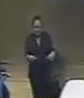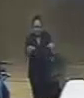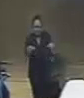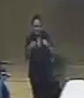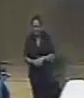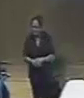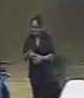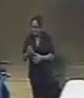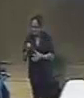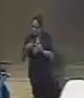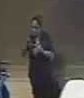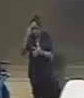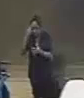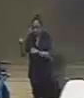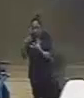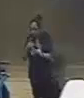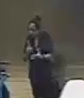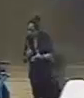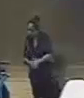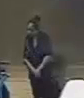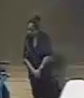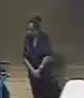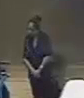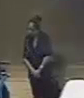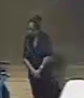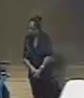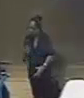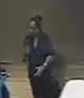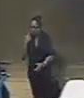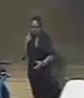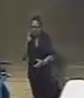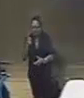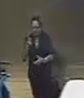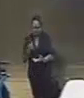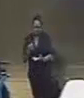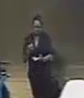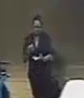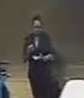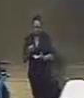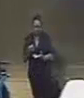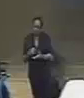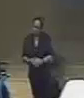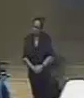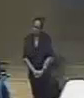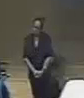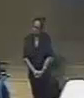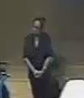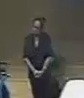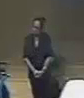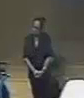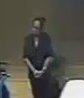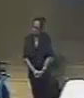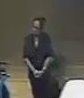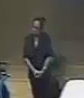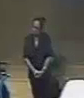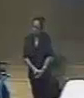before, education providers are discovering the virtues of the virtual learning environment more and more, and are pushing very aggressively.